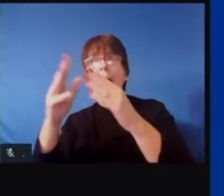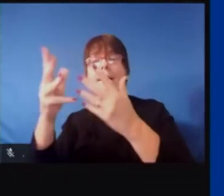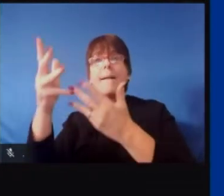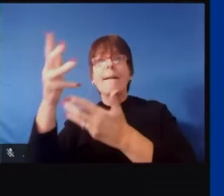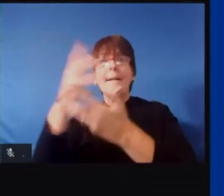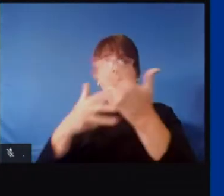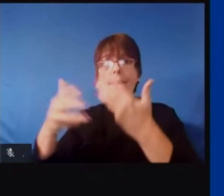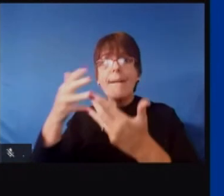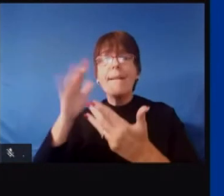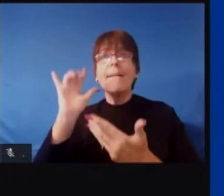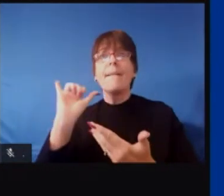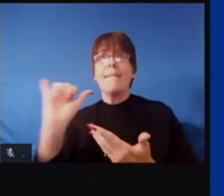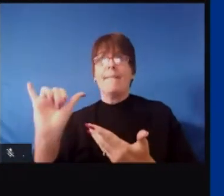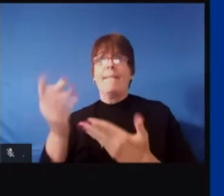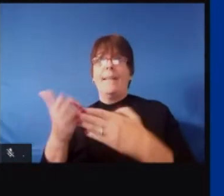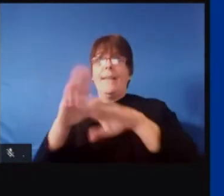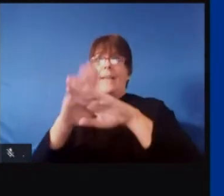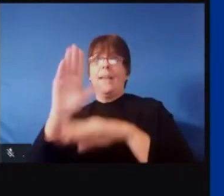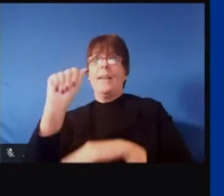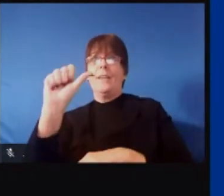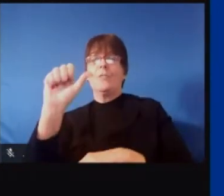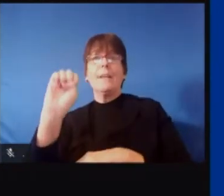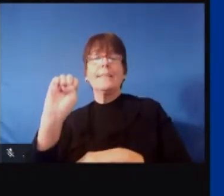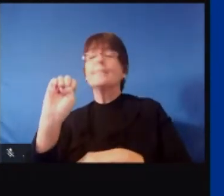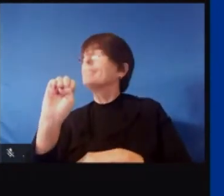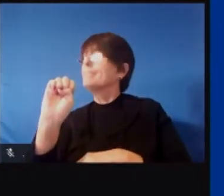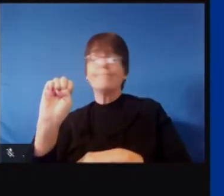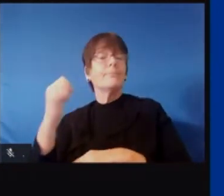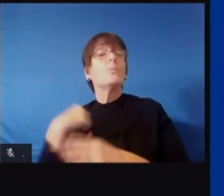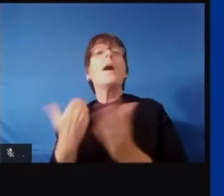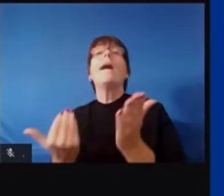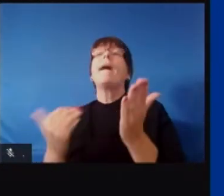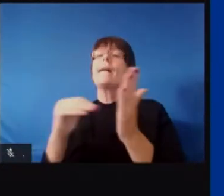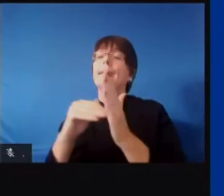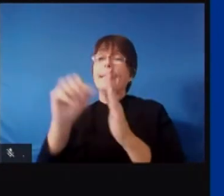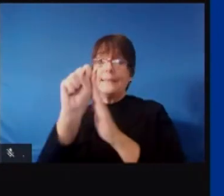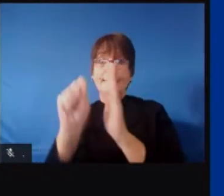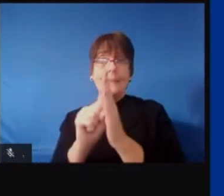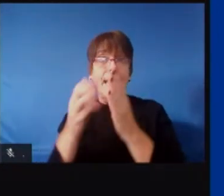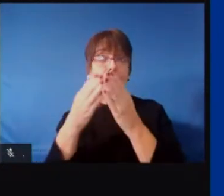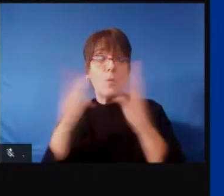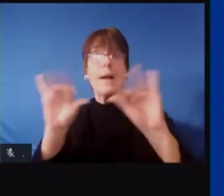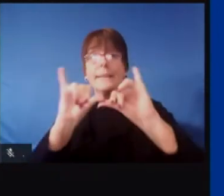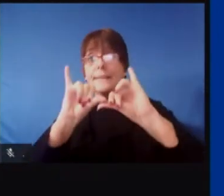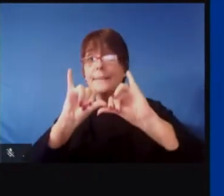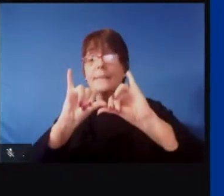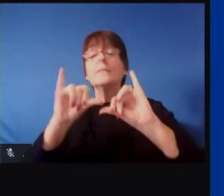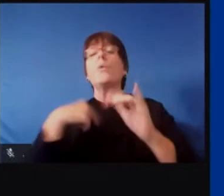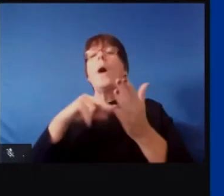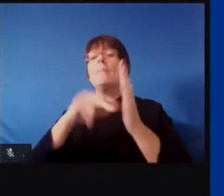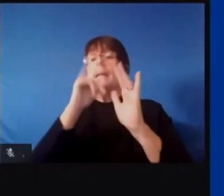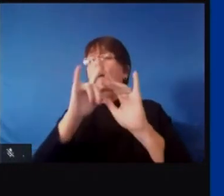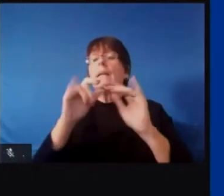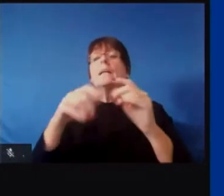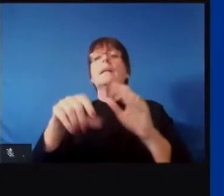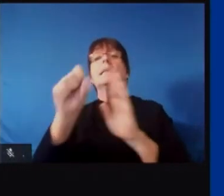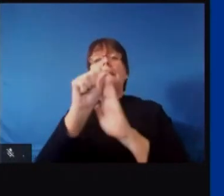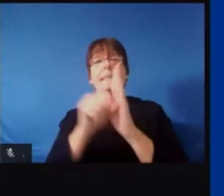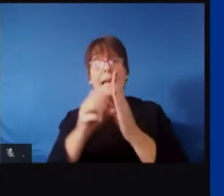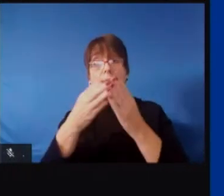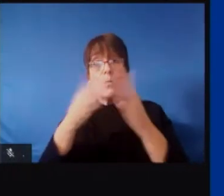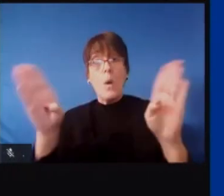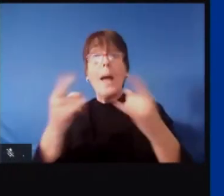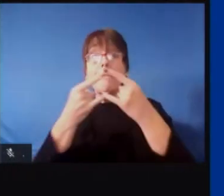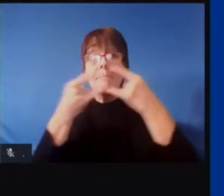and increase in cases, when we did statewide our our statewide masking